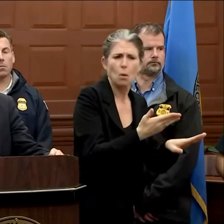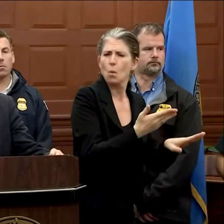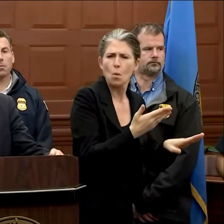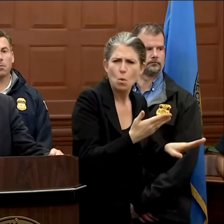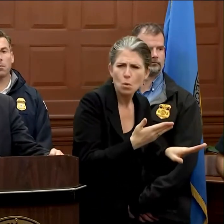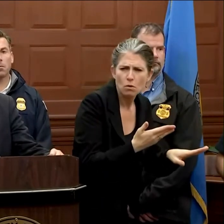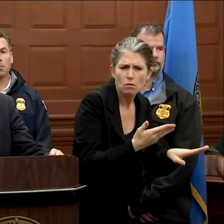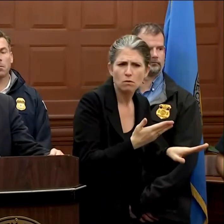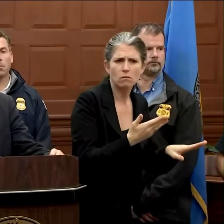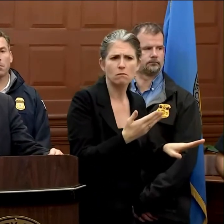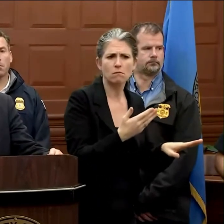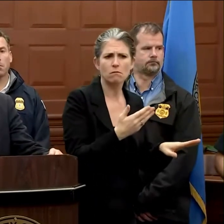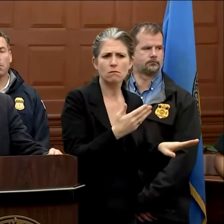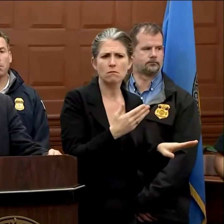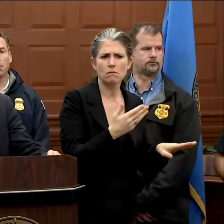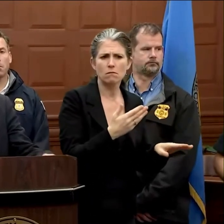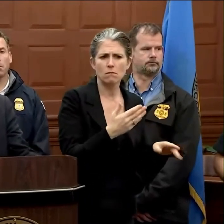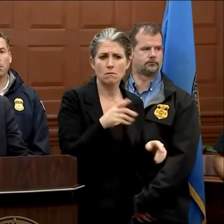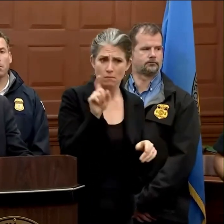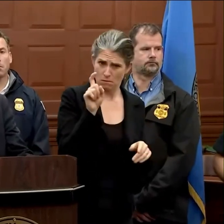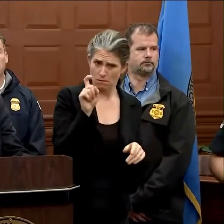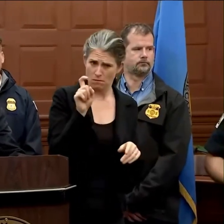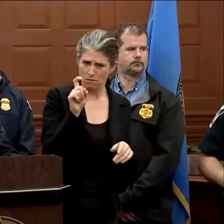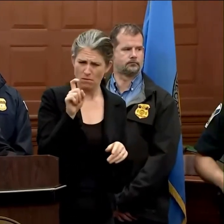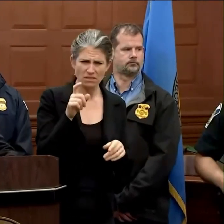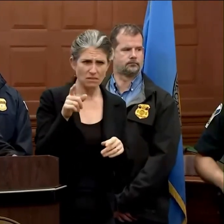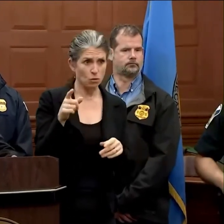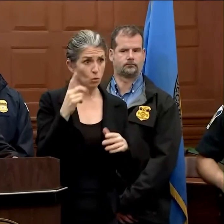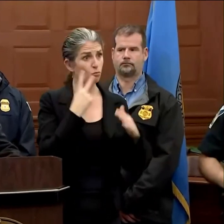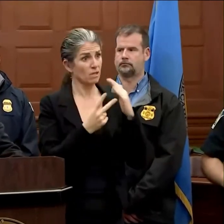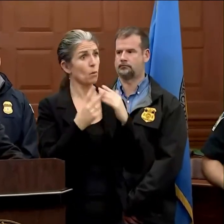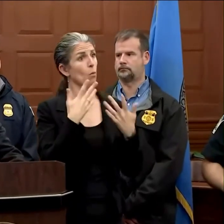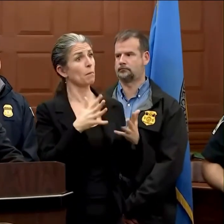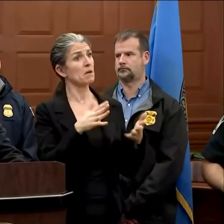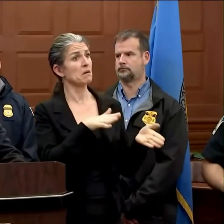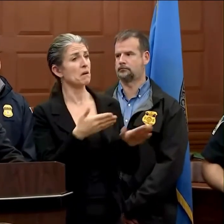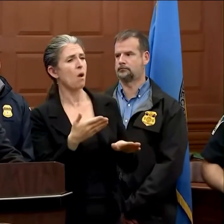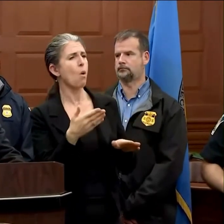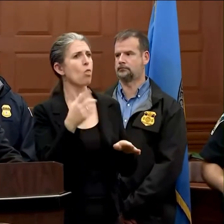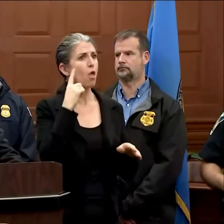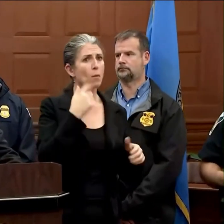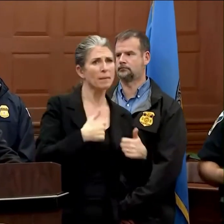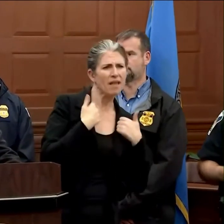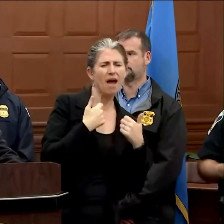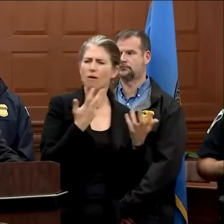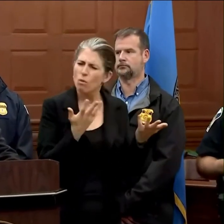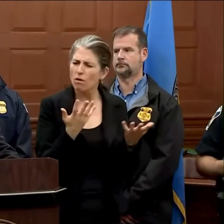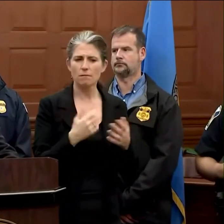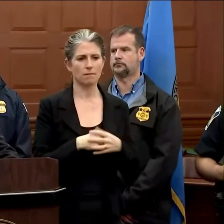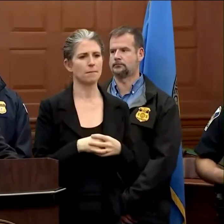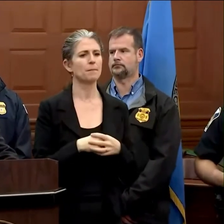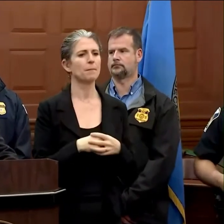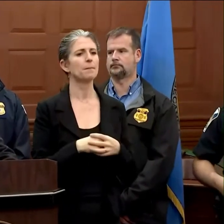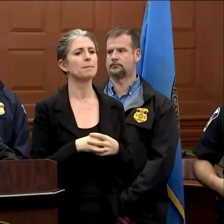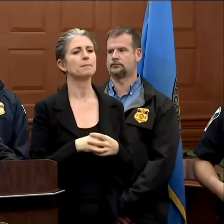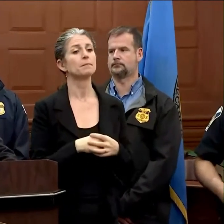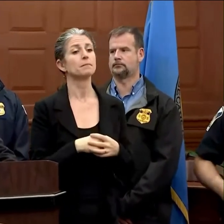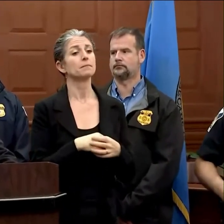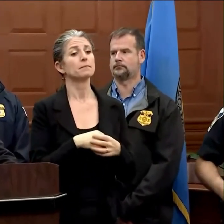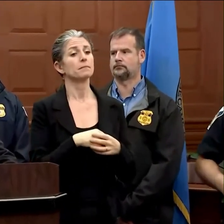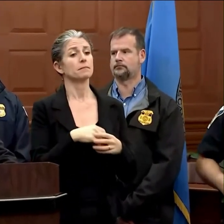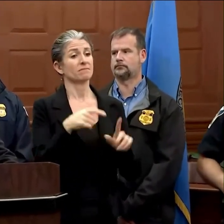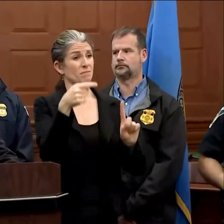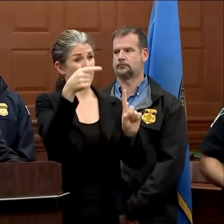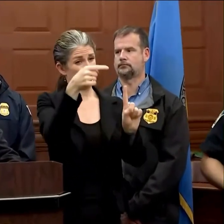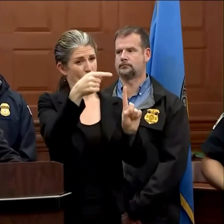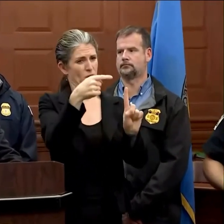never saw coming before this? So our reality here is that the search has been extensive, it's been thorough, it's been